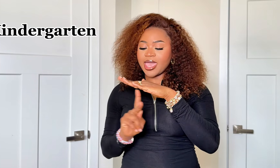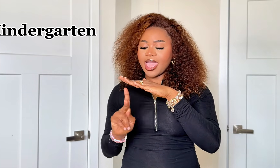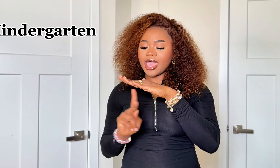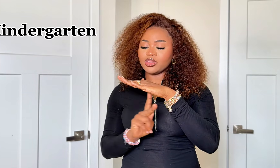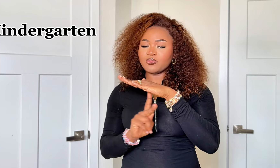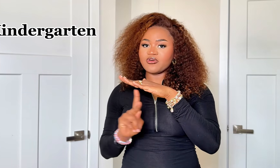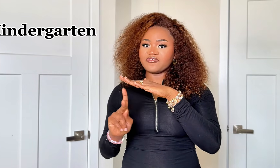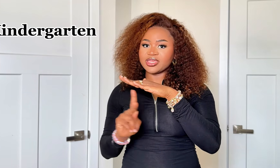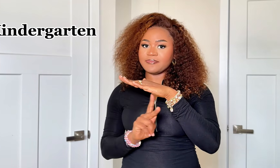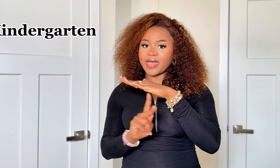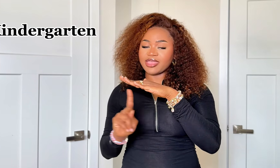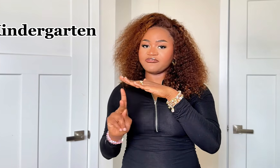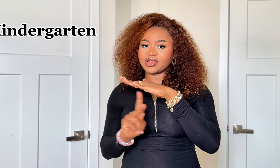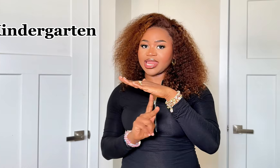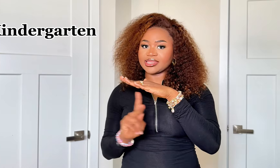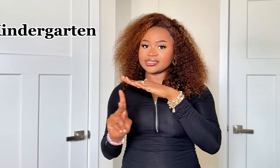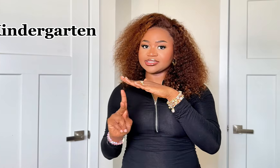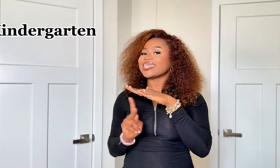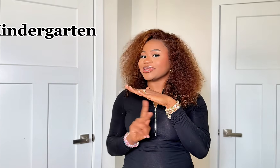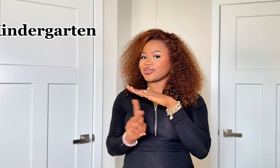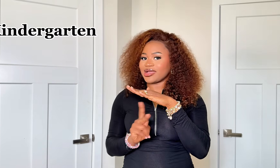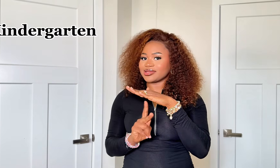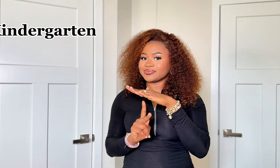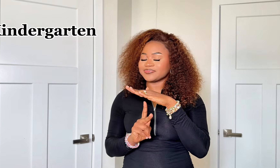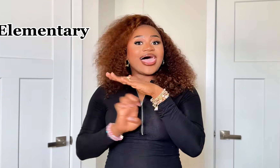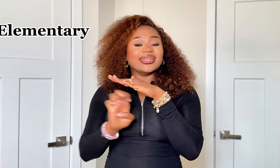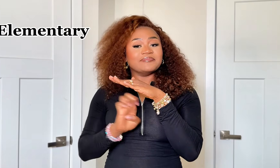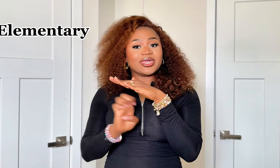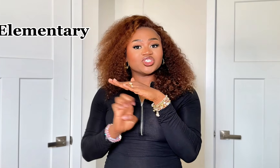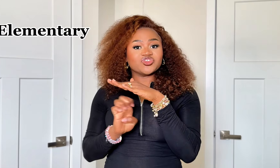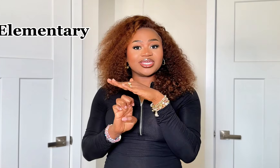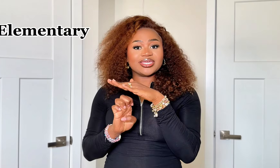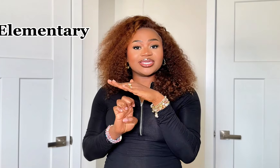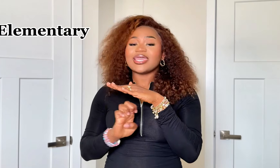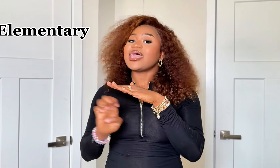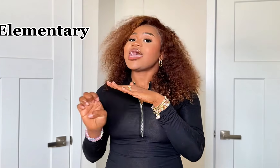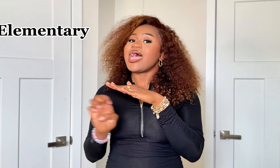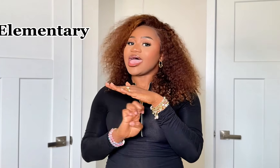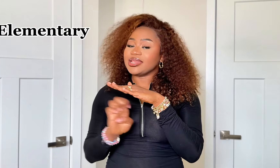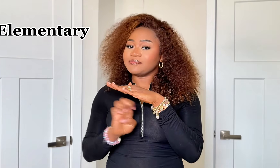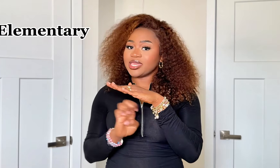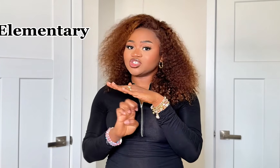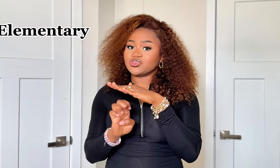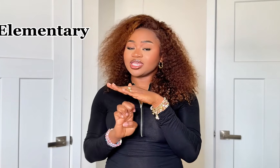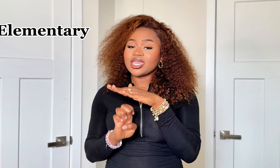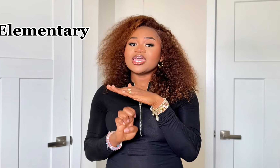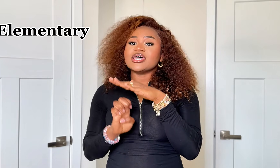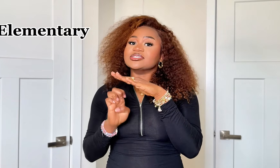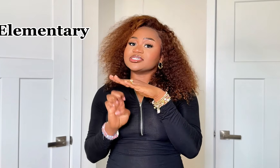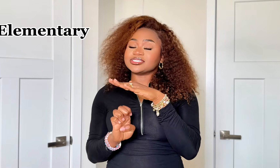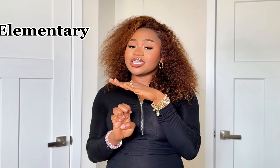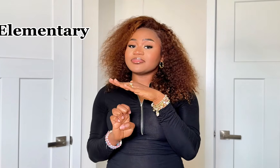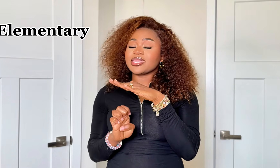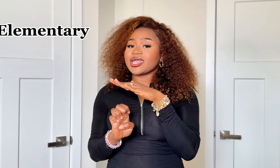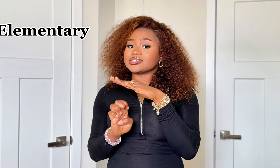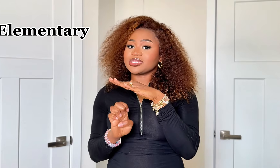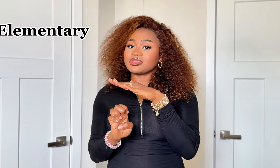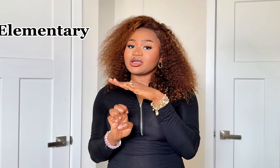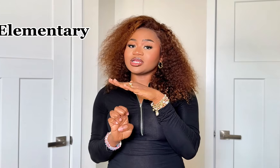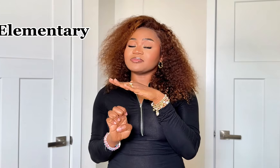and you move it back and forth like this. Kindergarten. Elementary. Elementary is the same thing as kindergarten, but